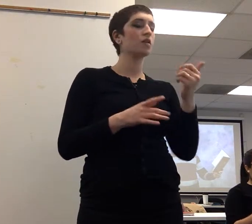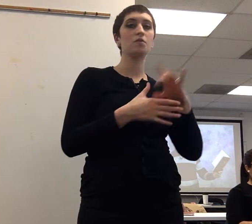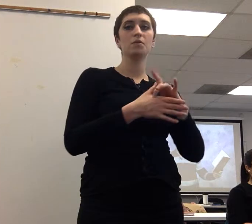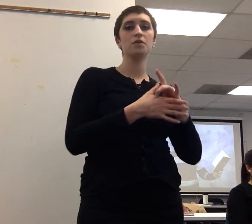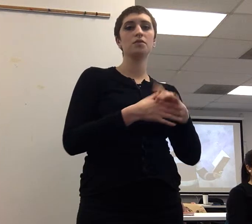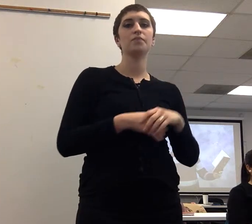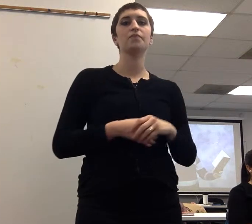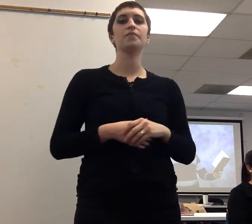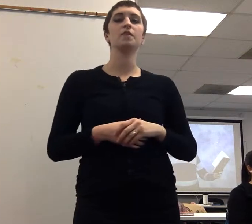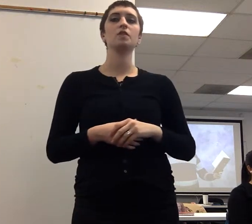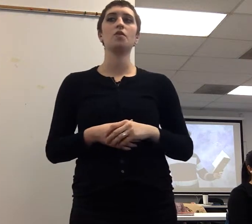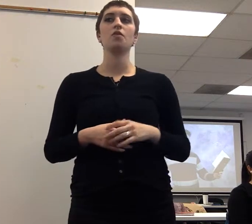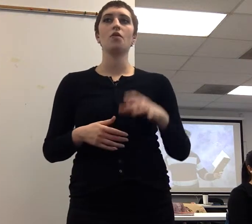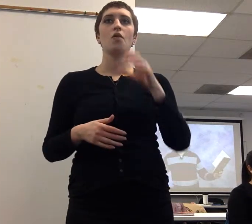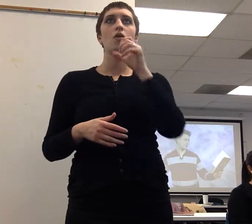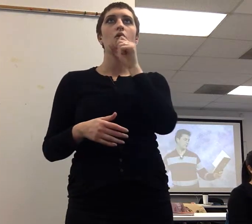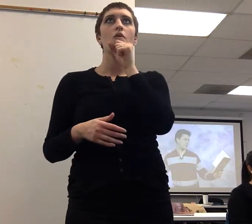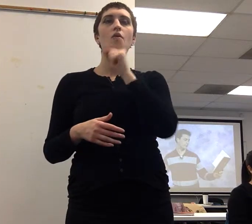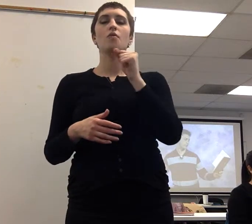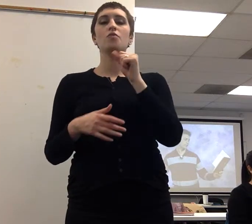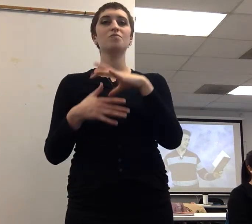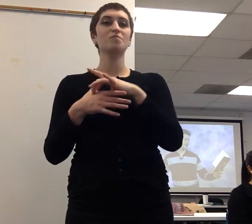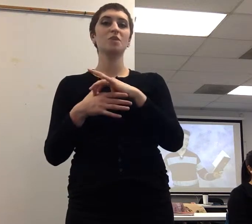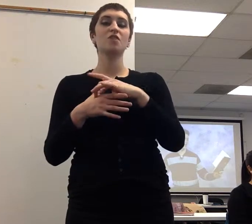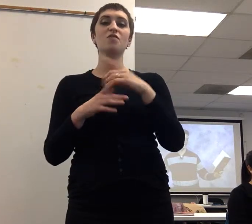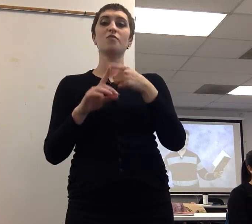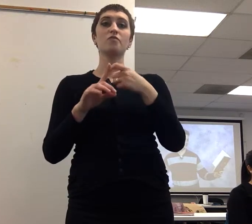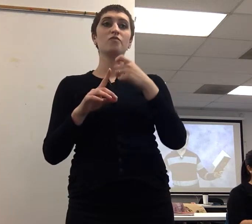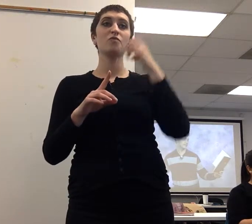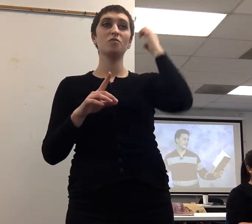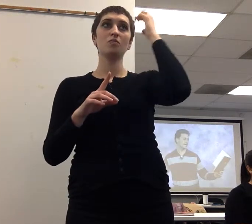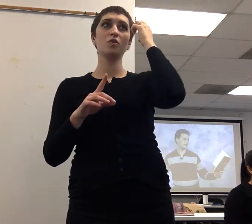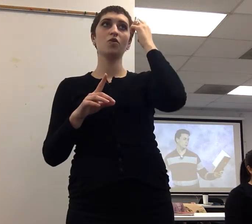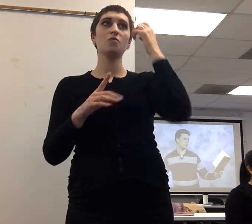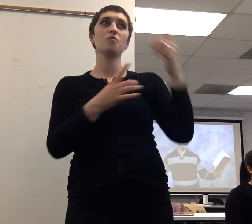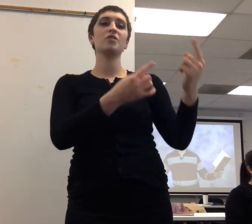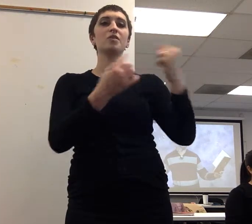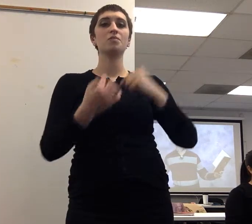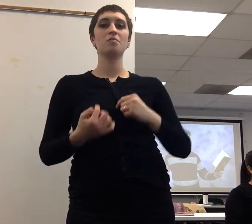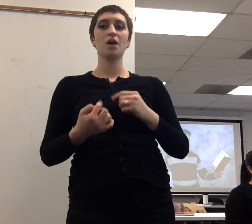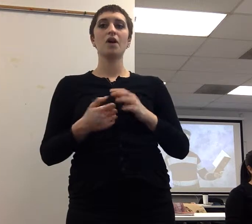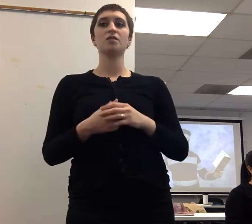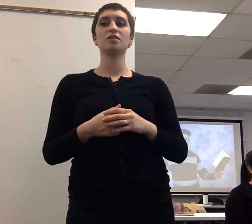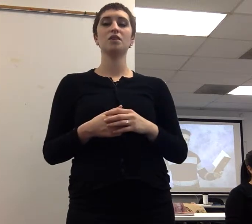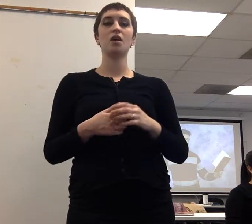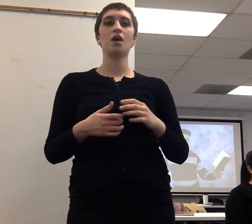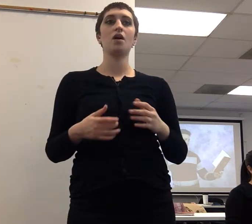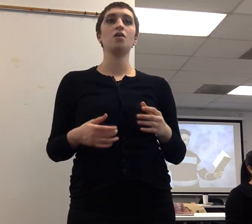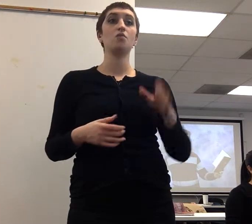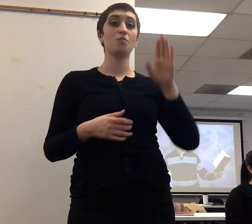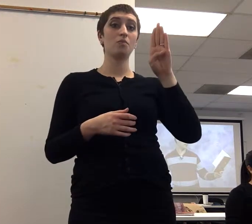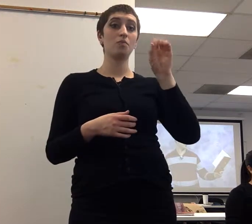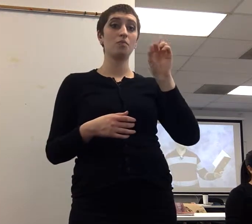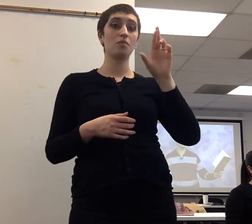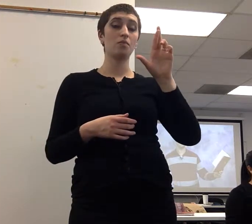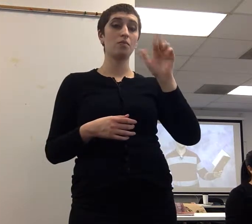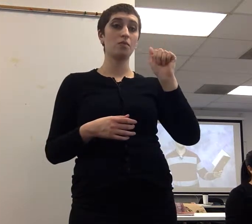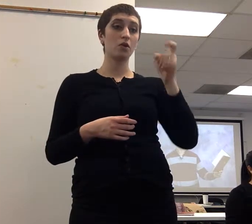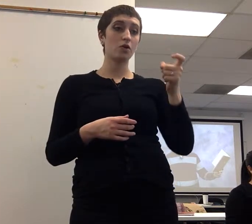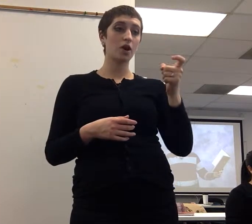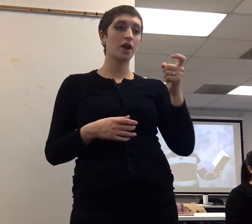old sausage that had been rejected and that was moldy and white. It would be dosed with borax and glycerin